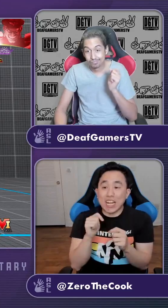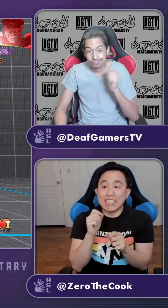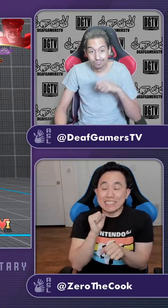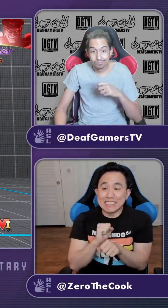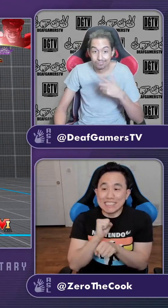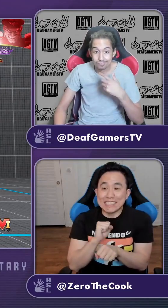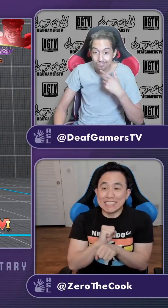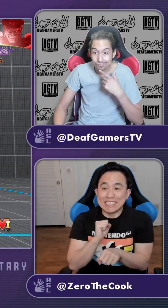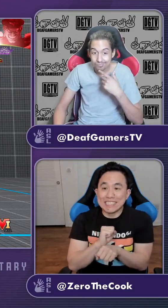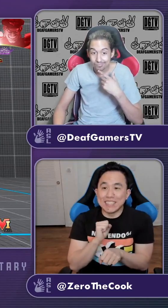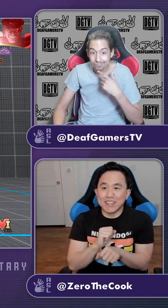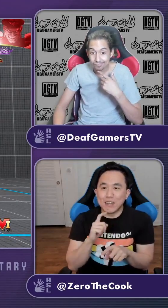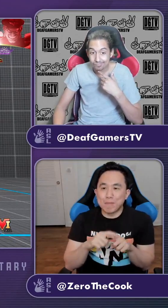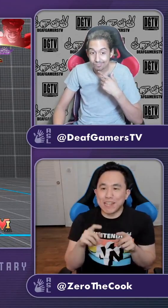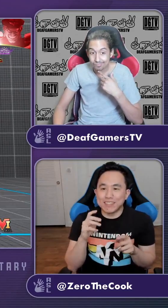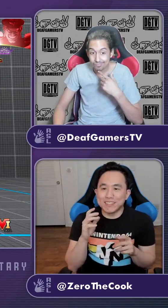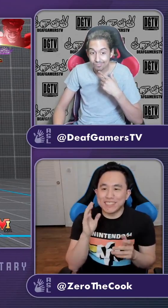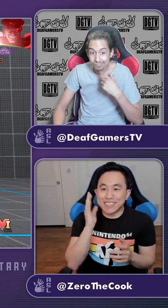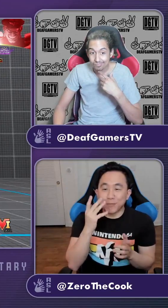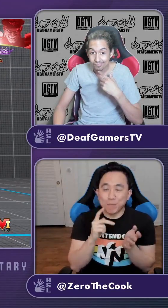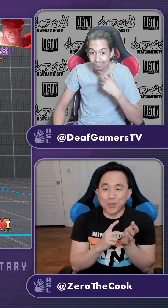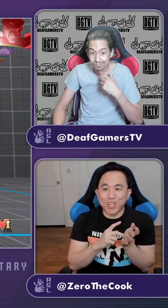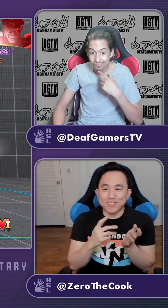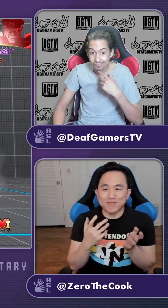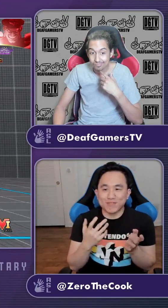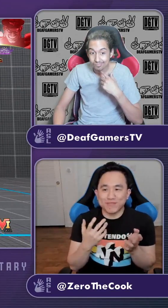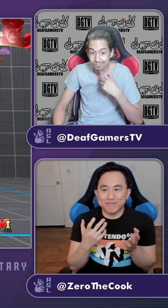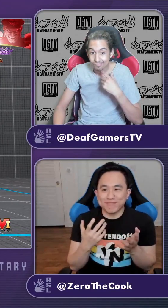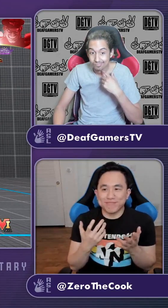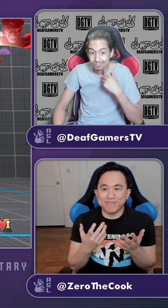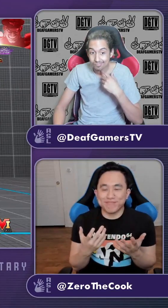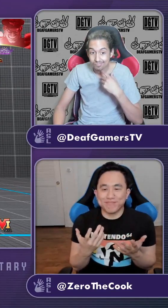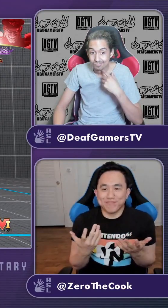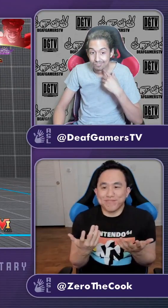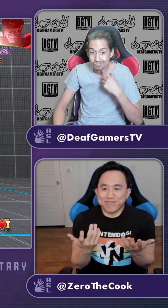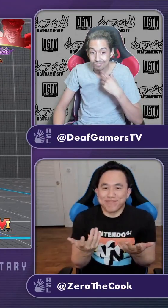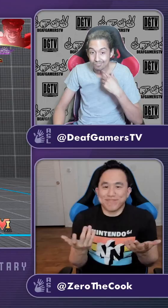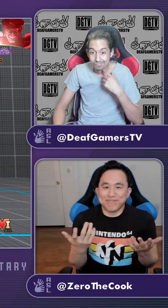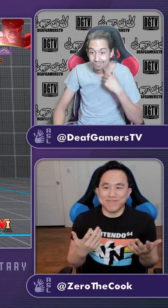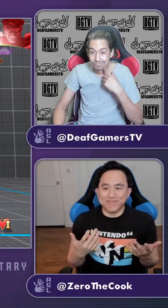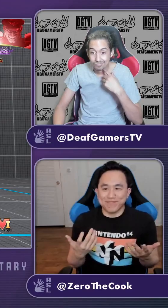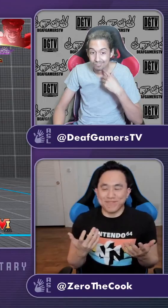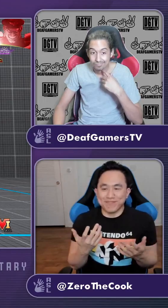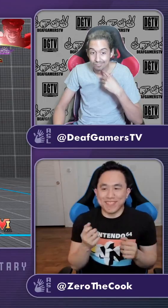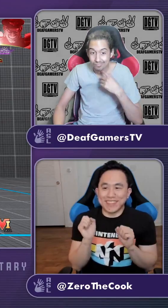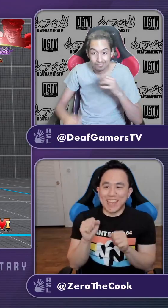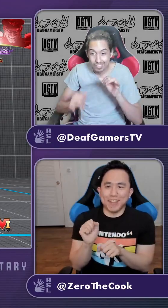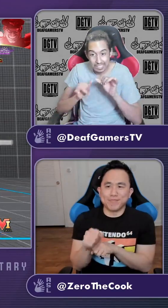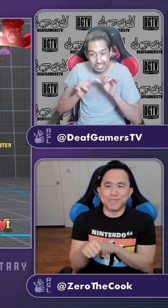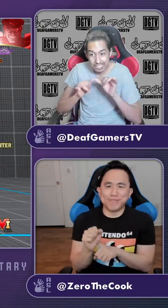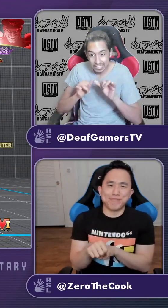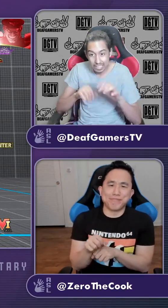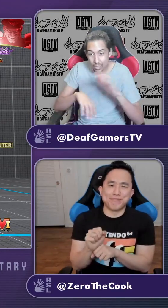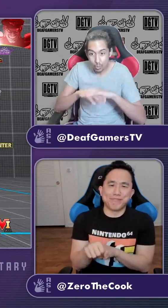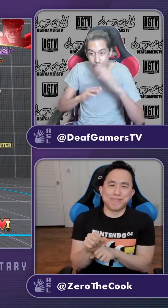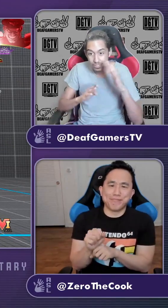Oh That's too real Sure, I'll run a 10k. You how far that is? Nope